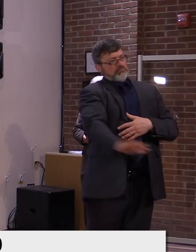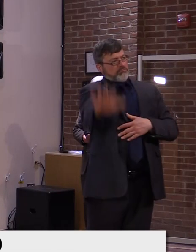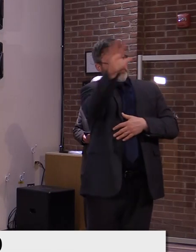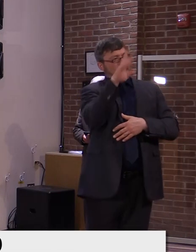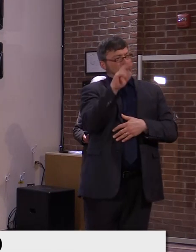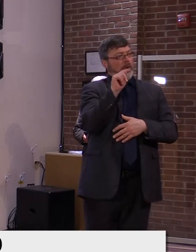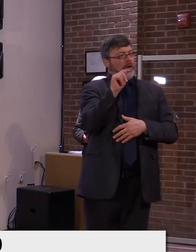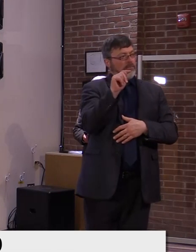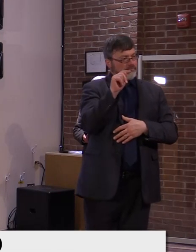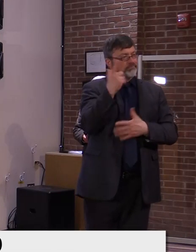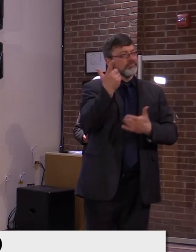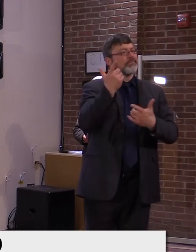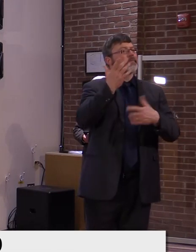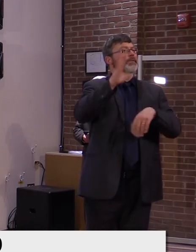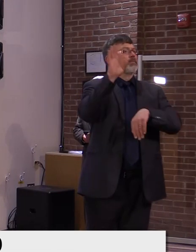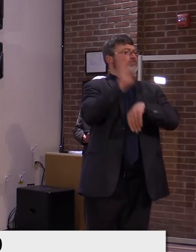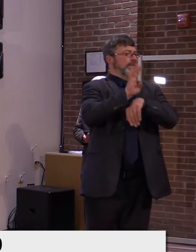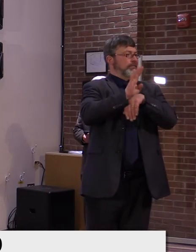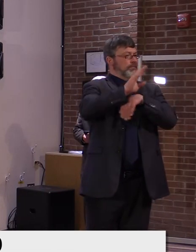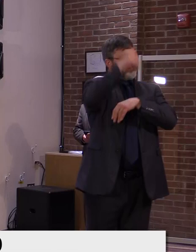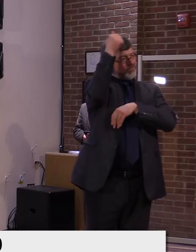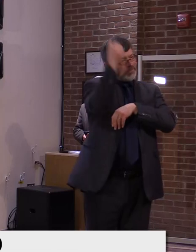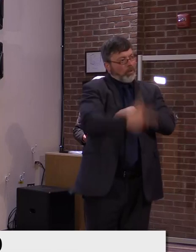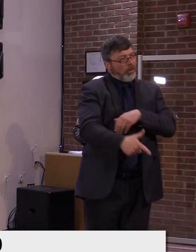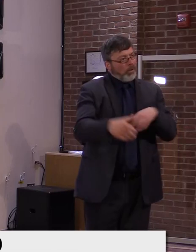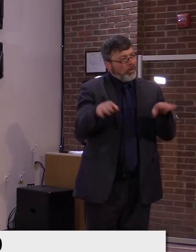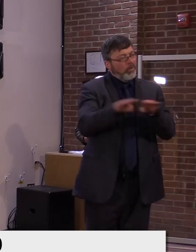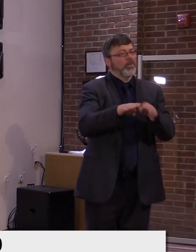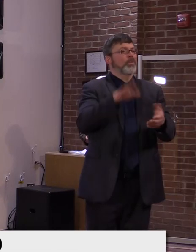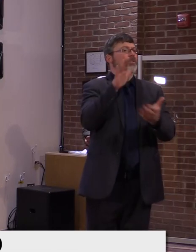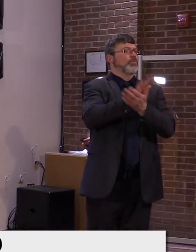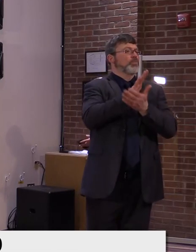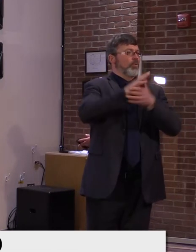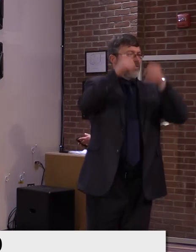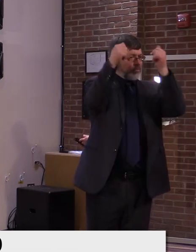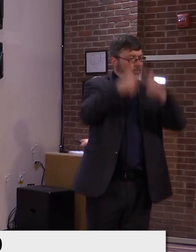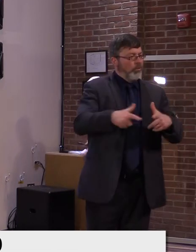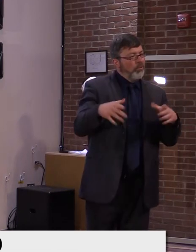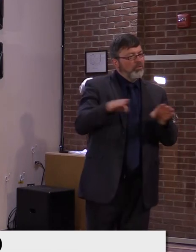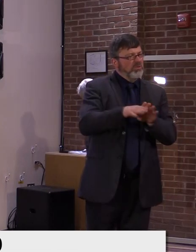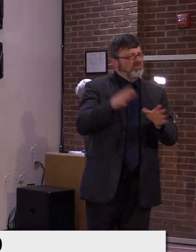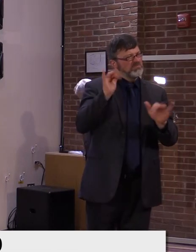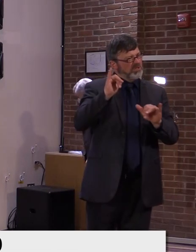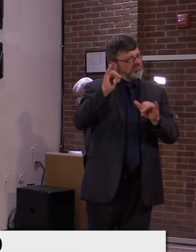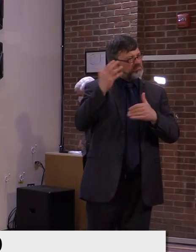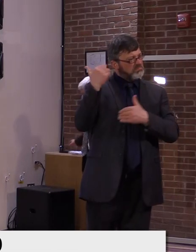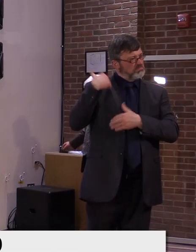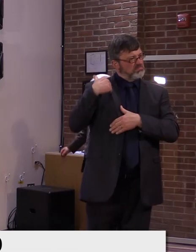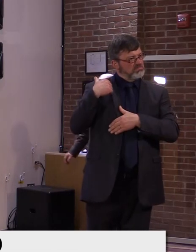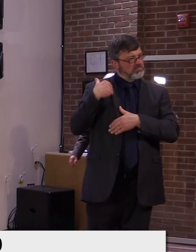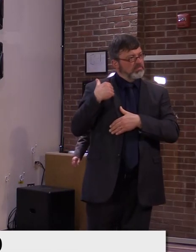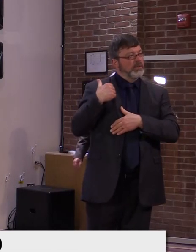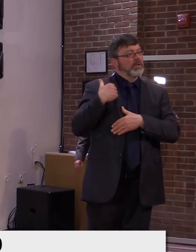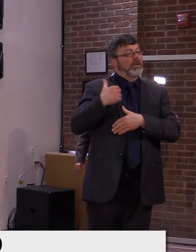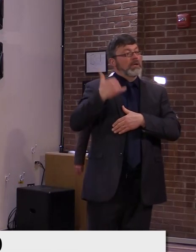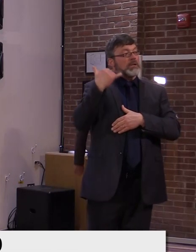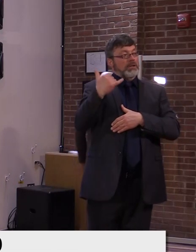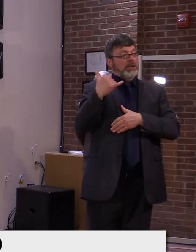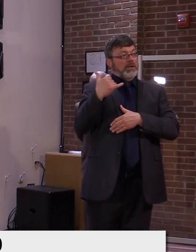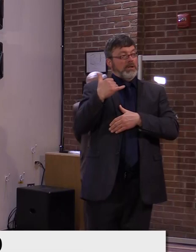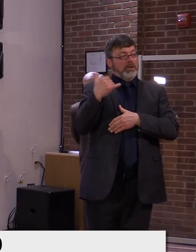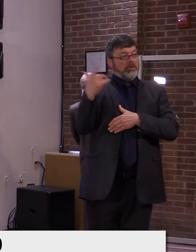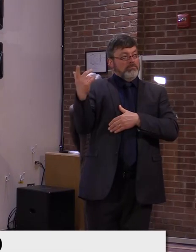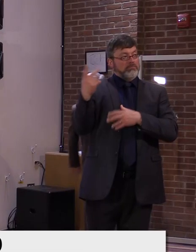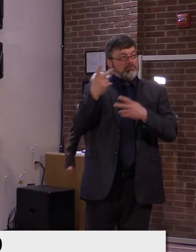cetera. As we're now reopening the economy, there are certain areas of the state